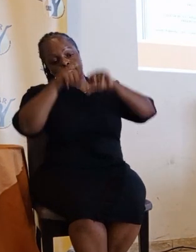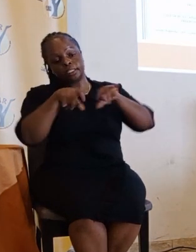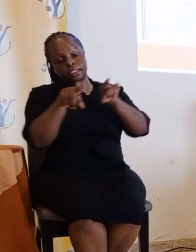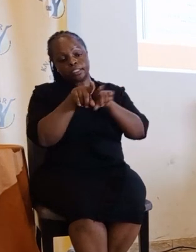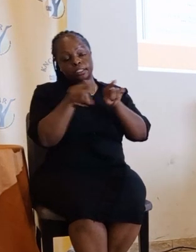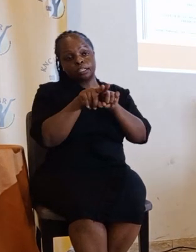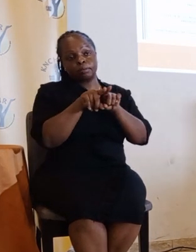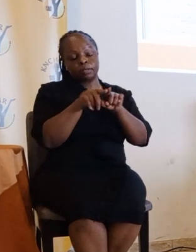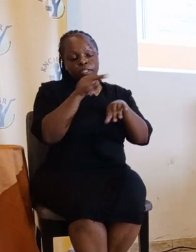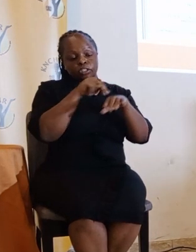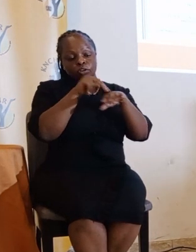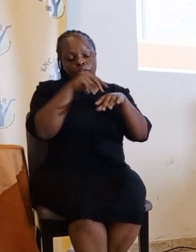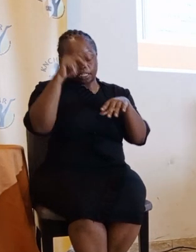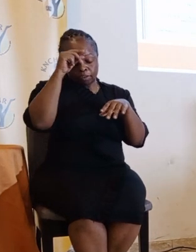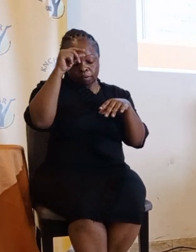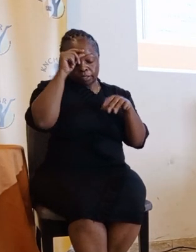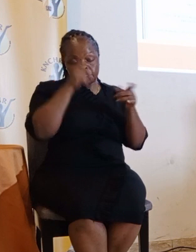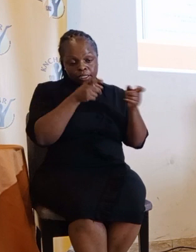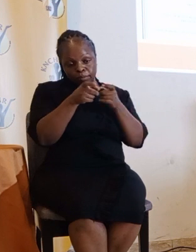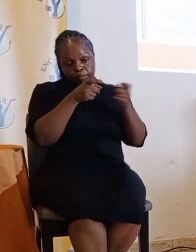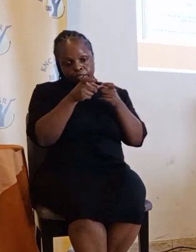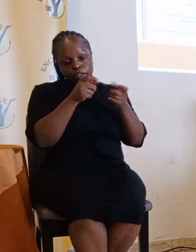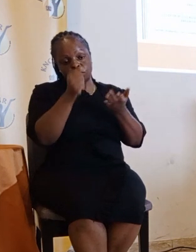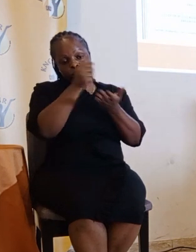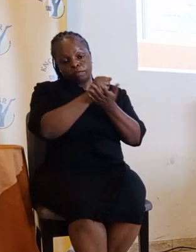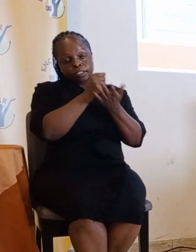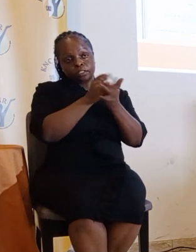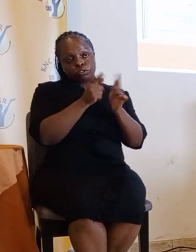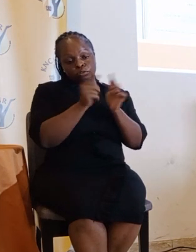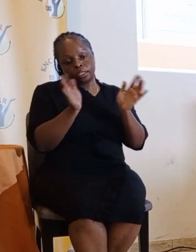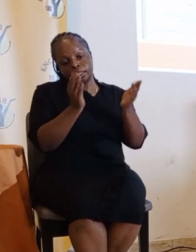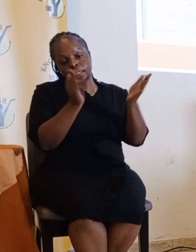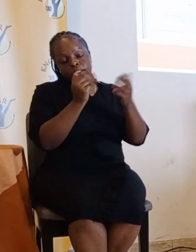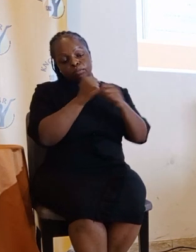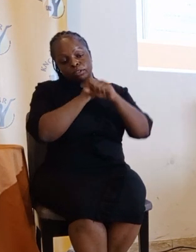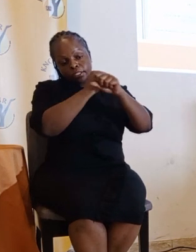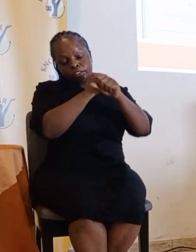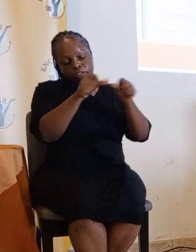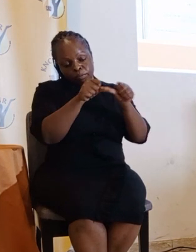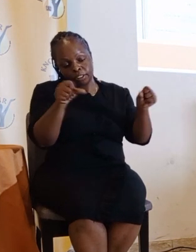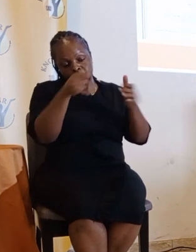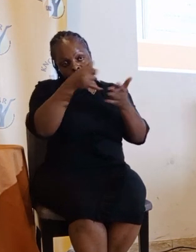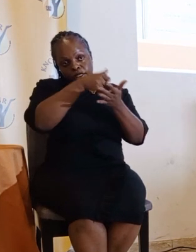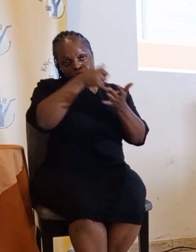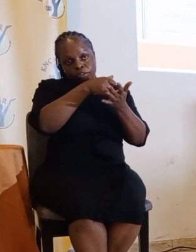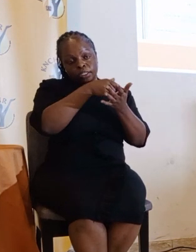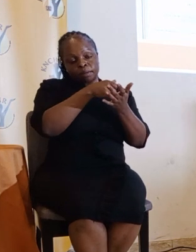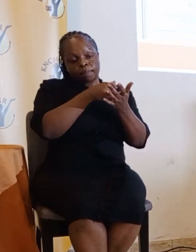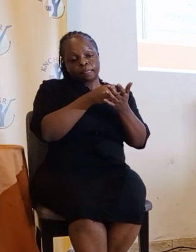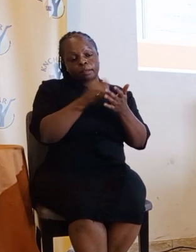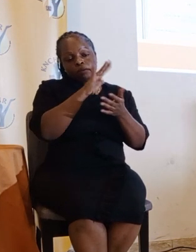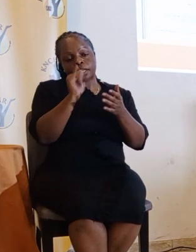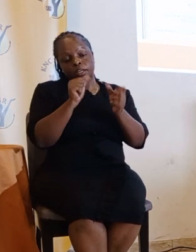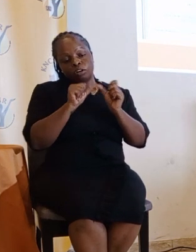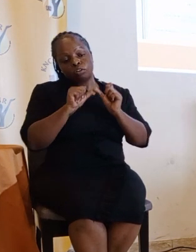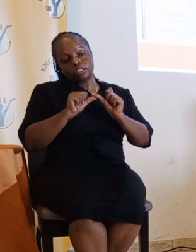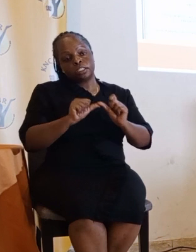National Government Administration officers to enhance protection measures, including by